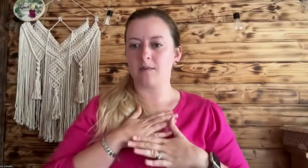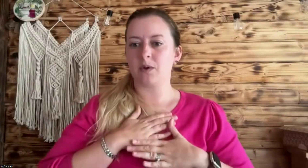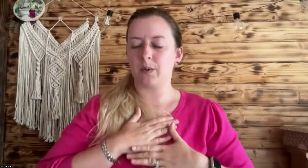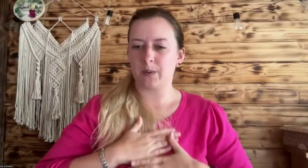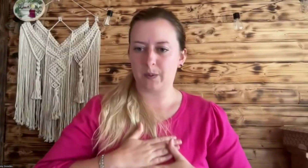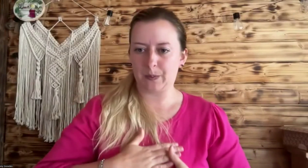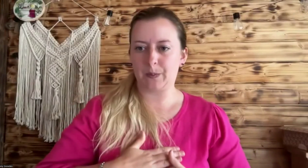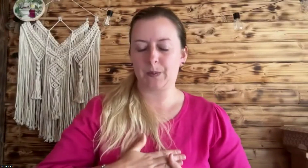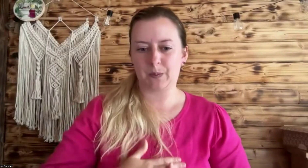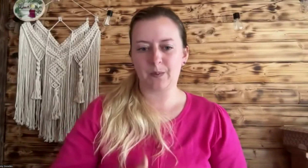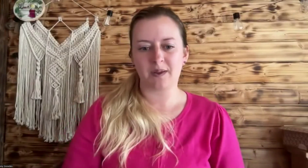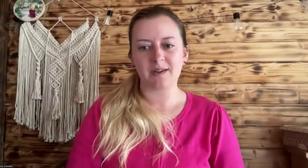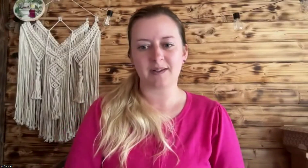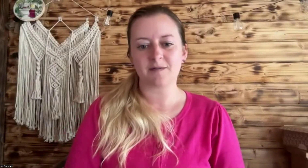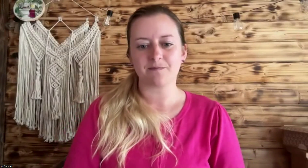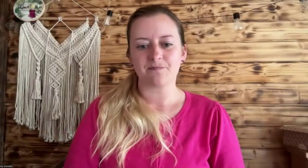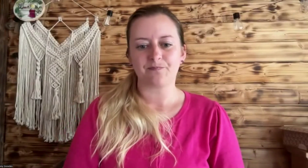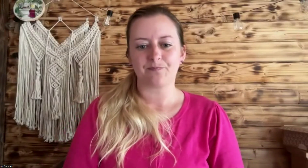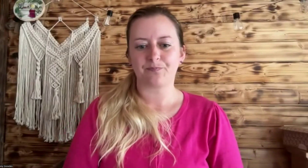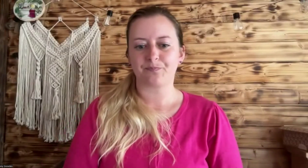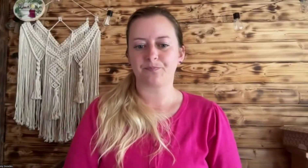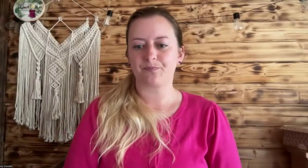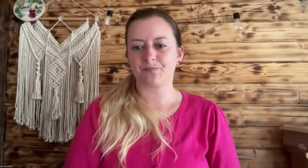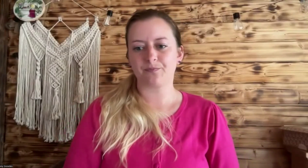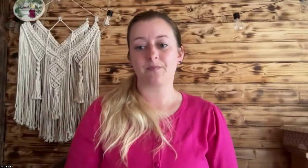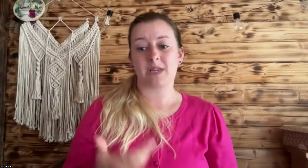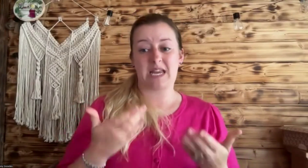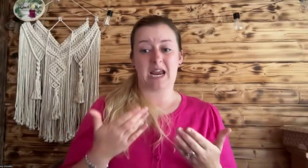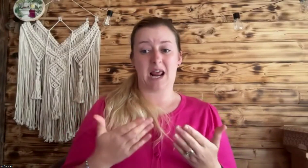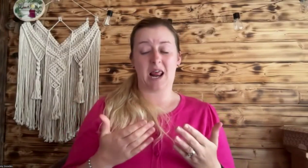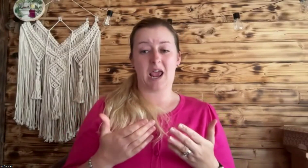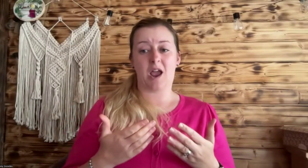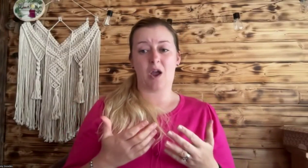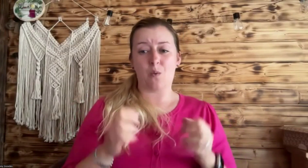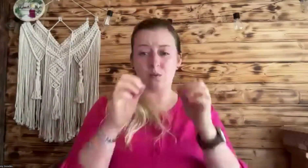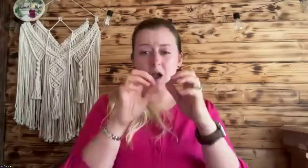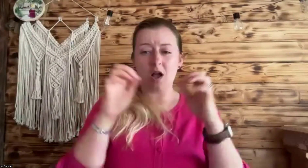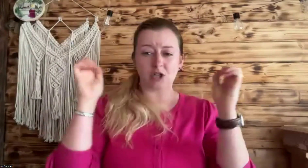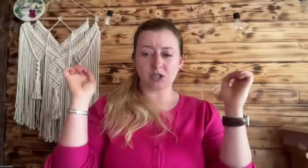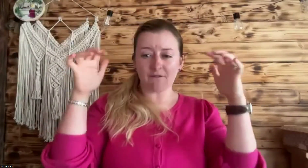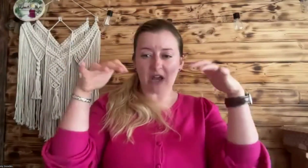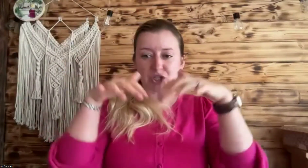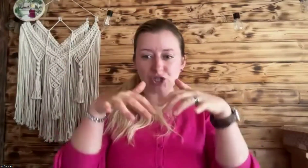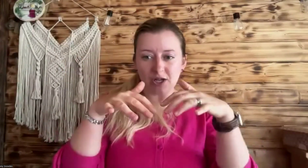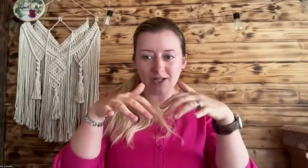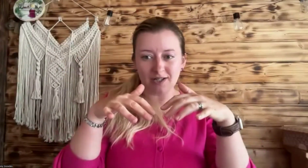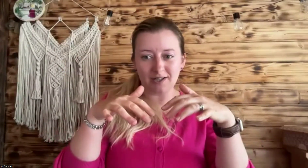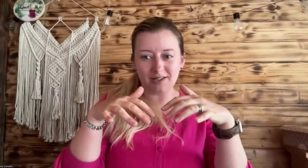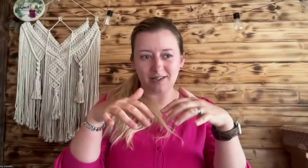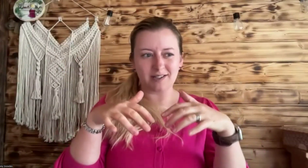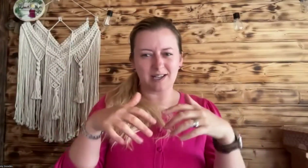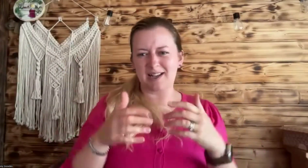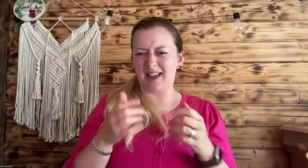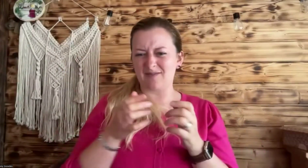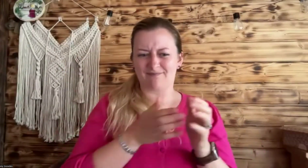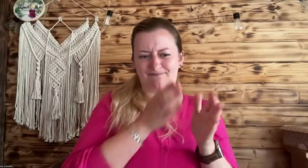thought we'd do it at this time of year because a lot of conventions are coming up and we need to concentrate for a long time. So we thought